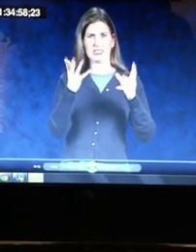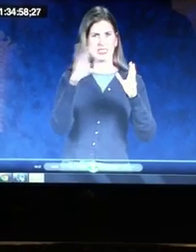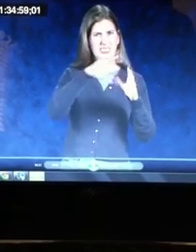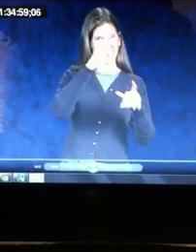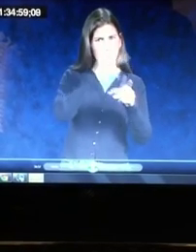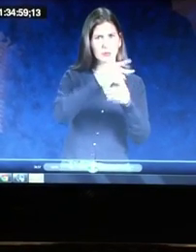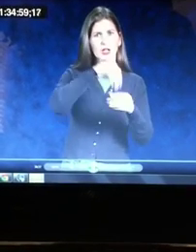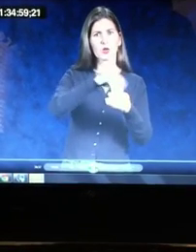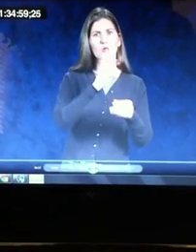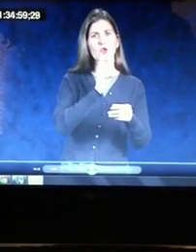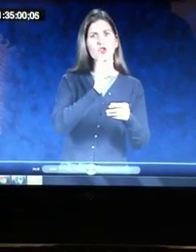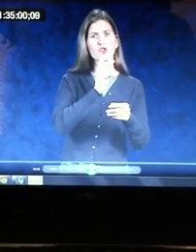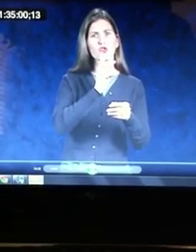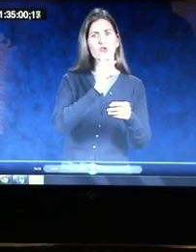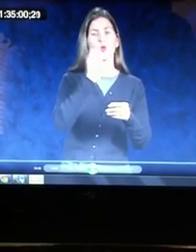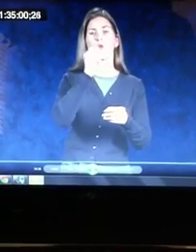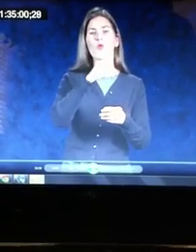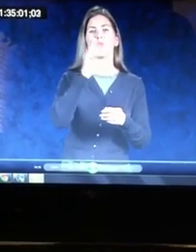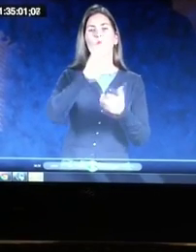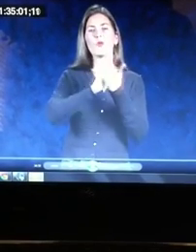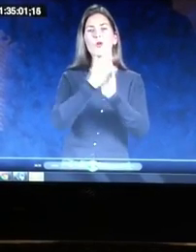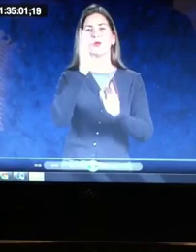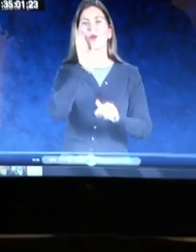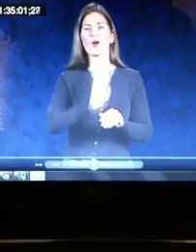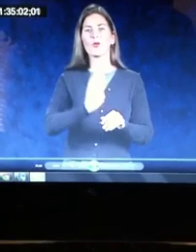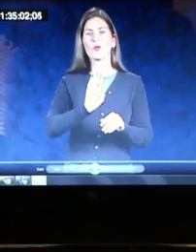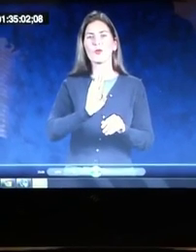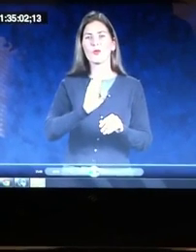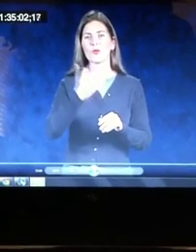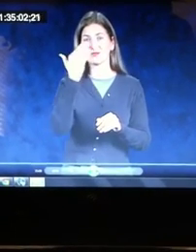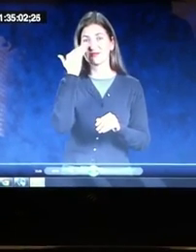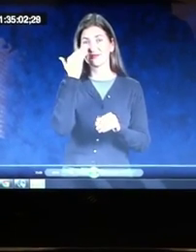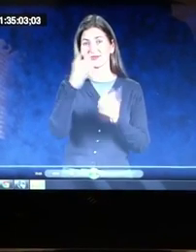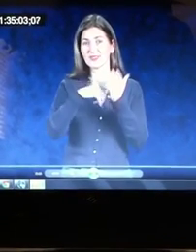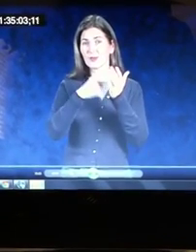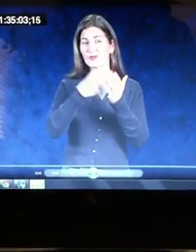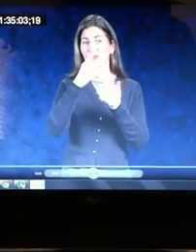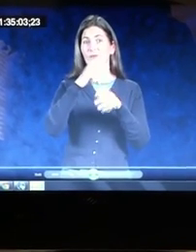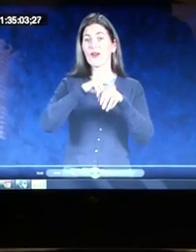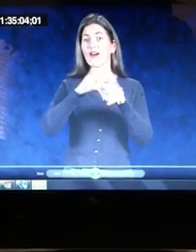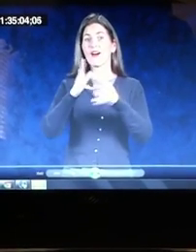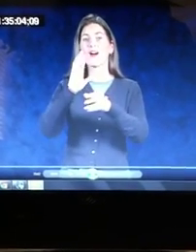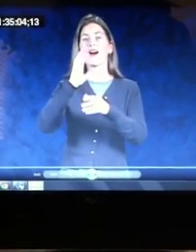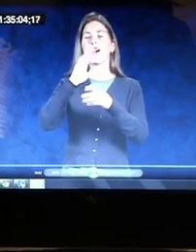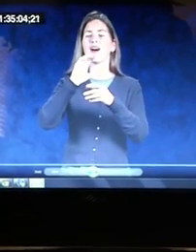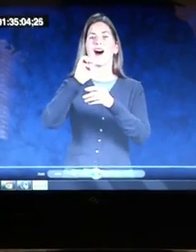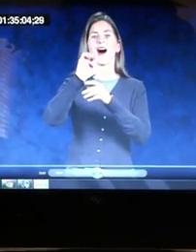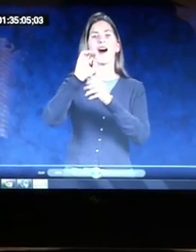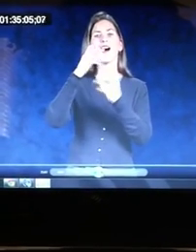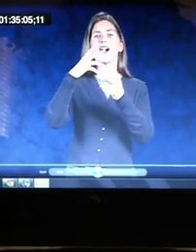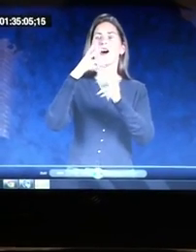If you're gonna cut the potatoes up and put them away for a little bit, you need to put them in water because they will brown.